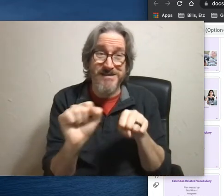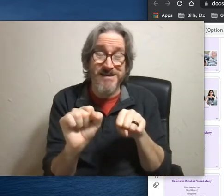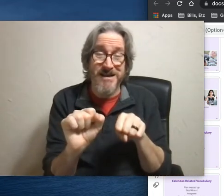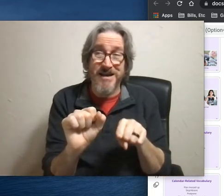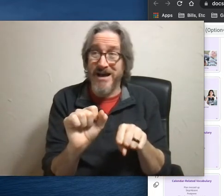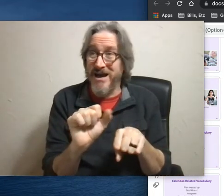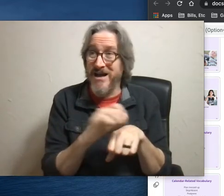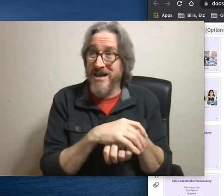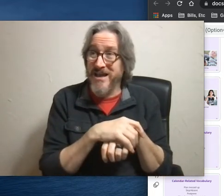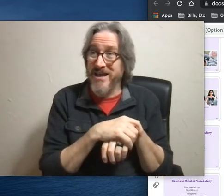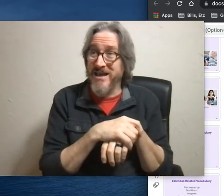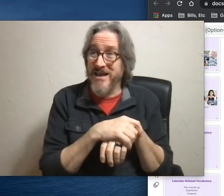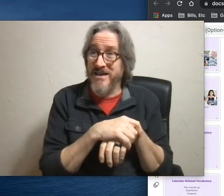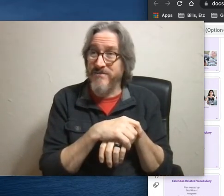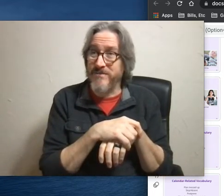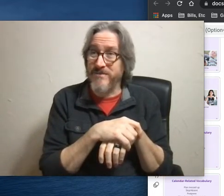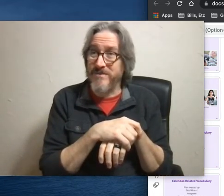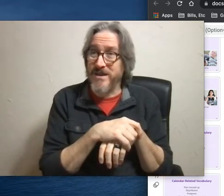True biz.